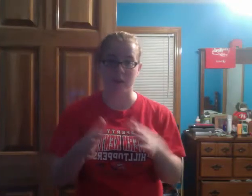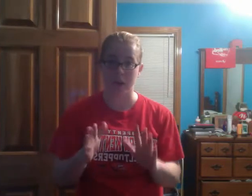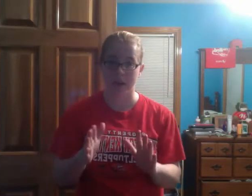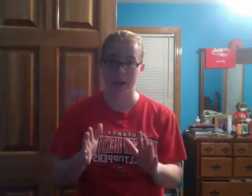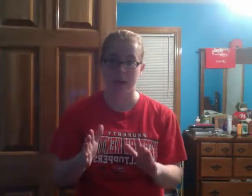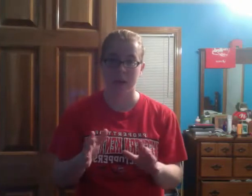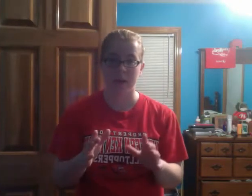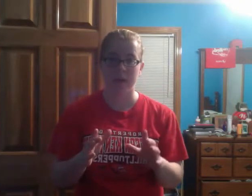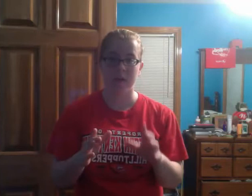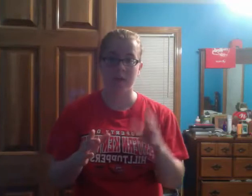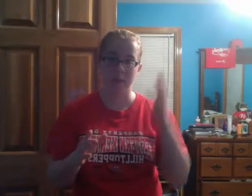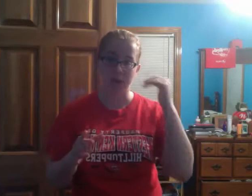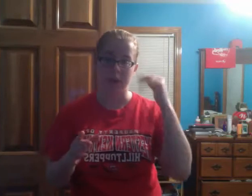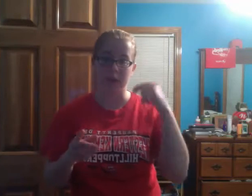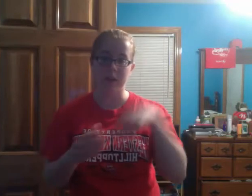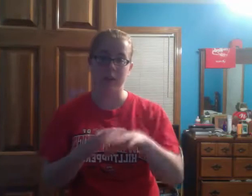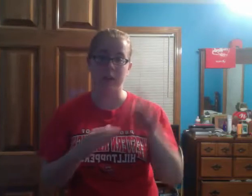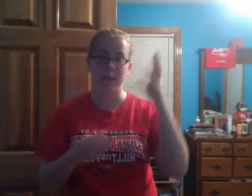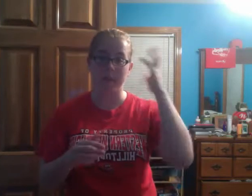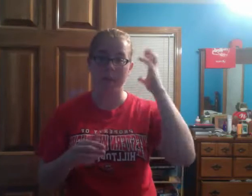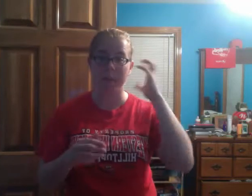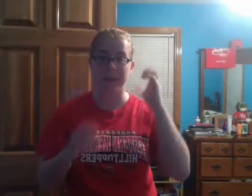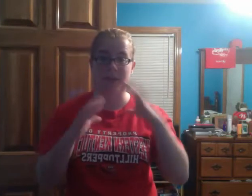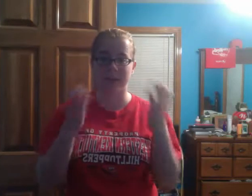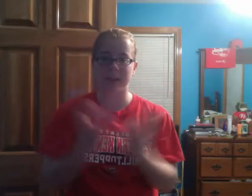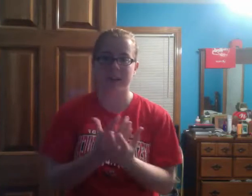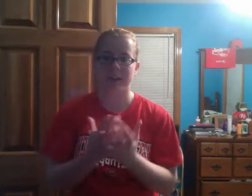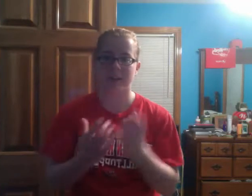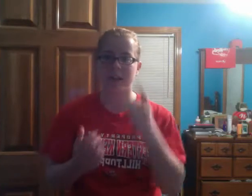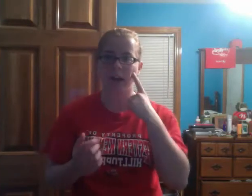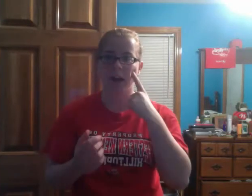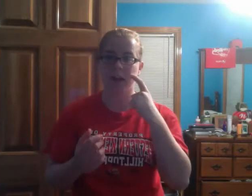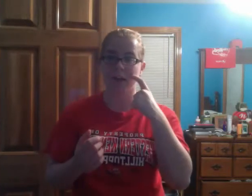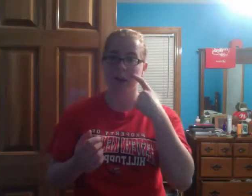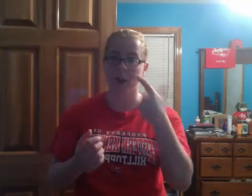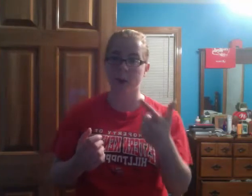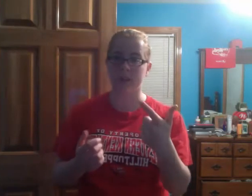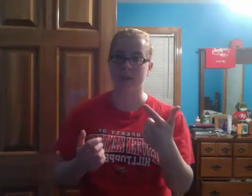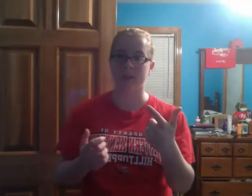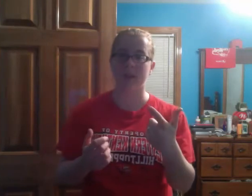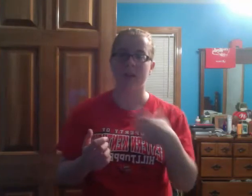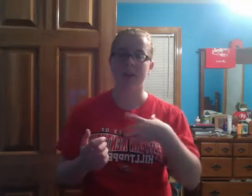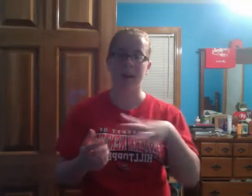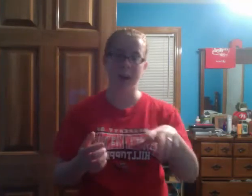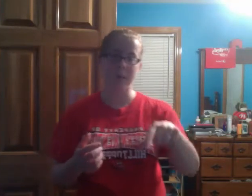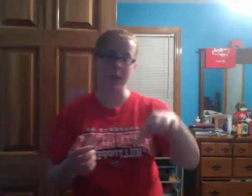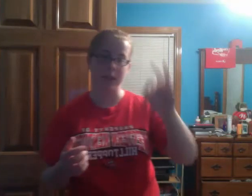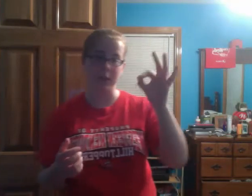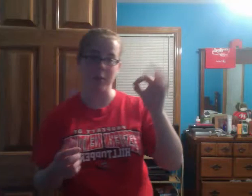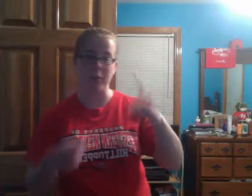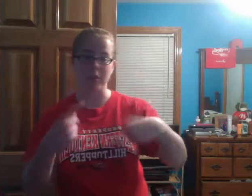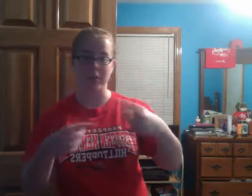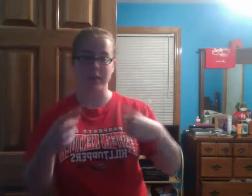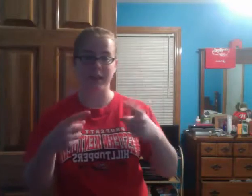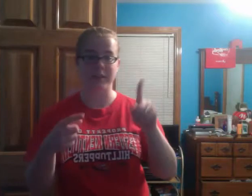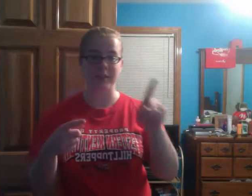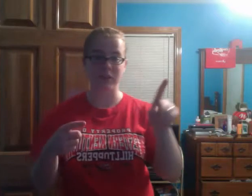way. Because in Mina's class, I noticed that I picked up on signs that she